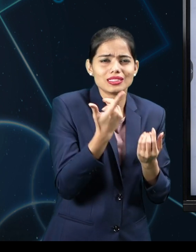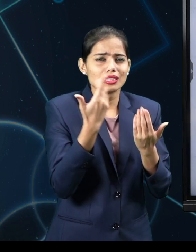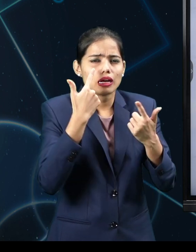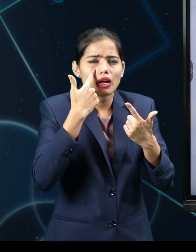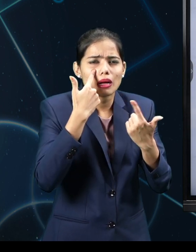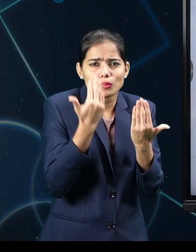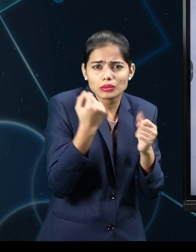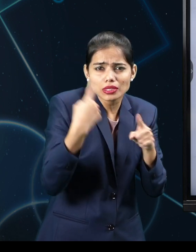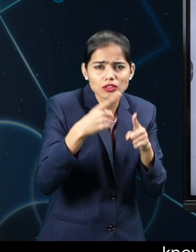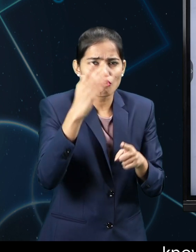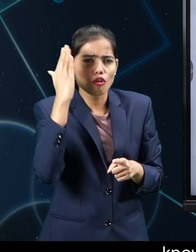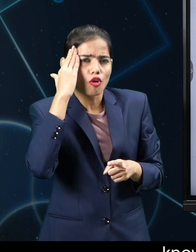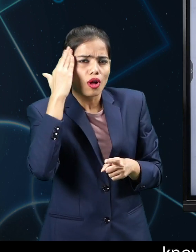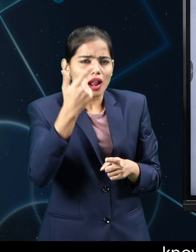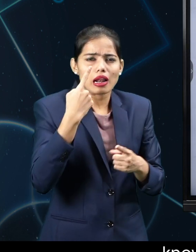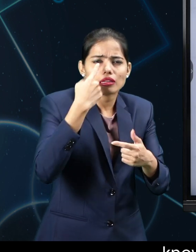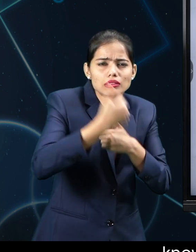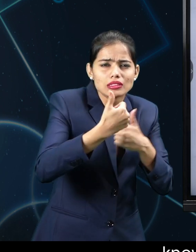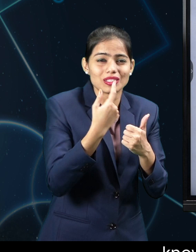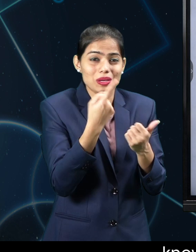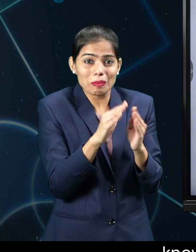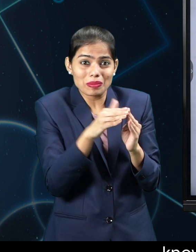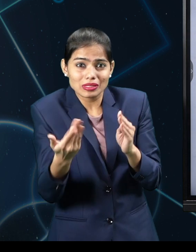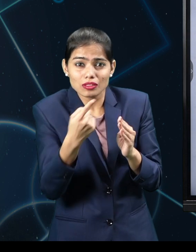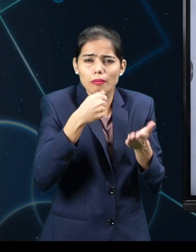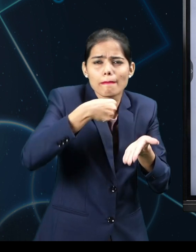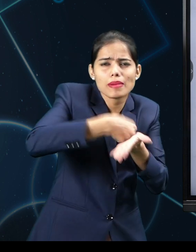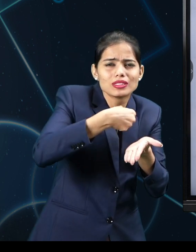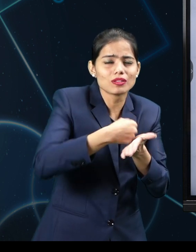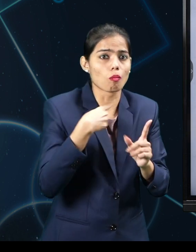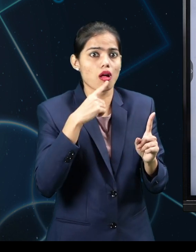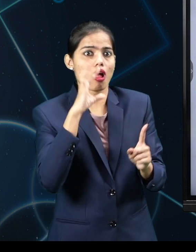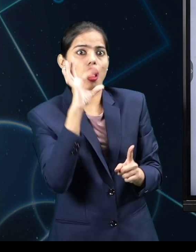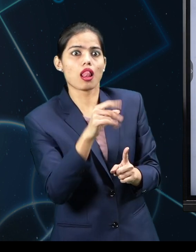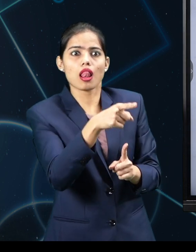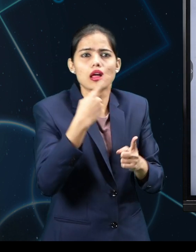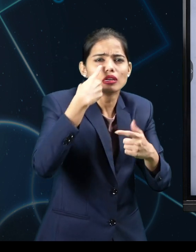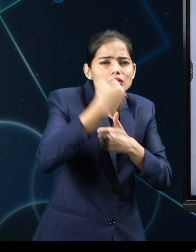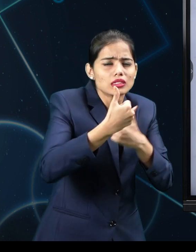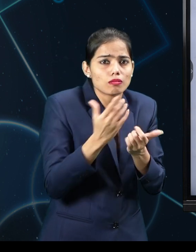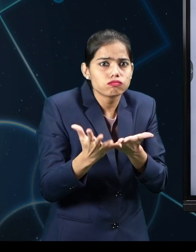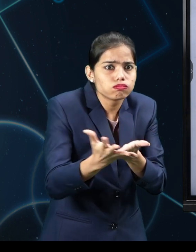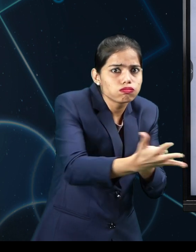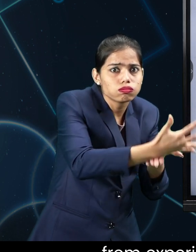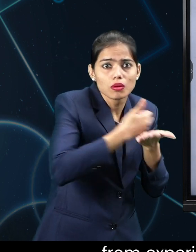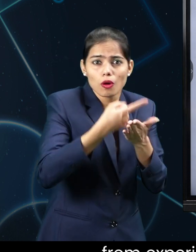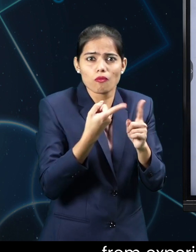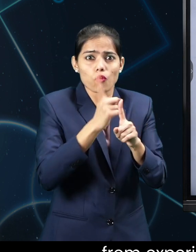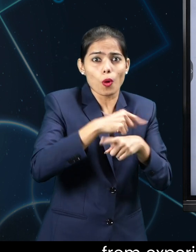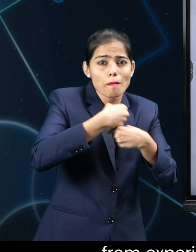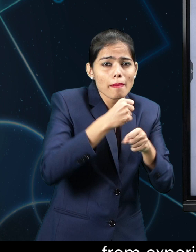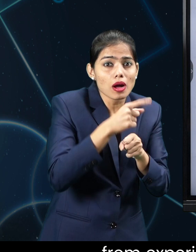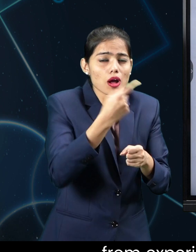Empirical probability, also known as the experimental approach, is based on actual experiments or data collected